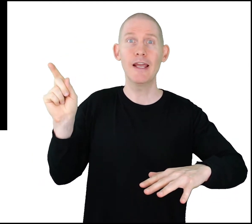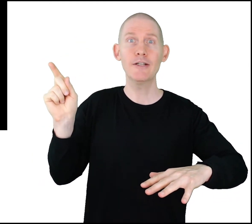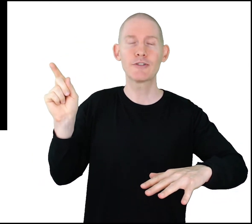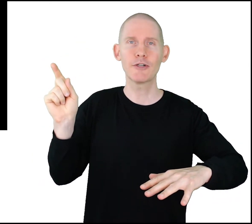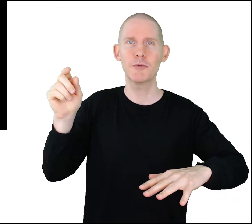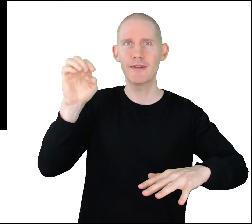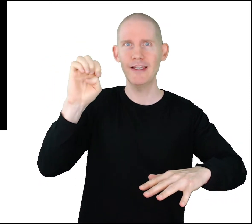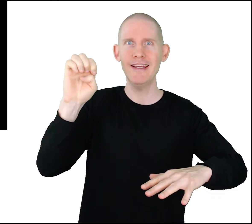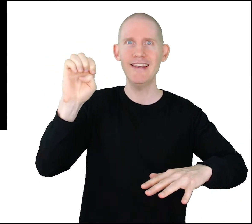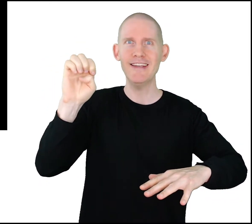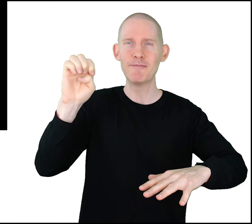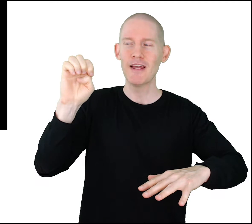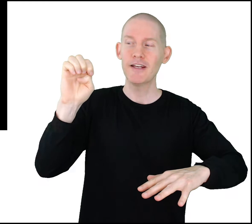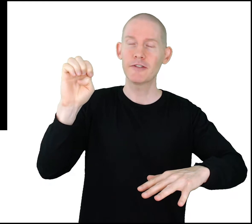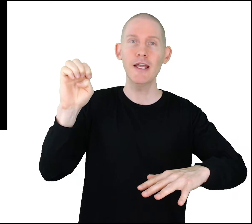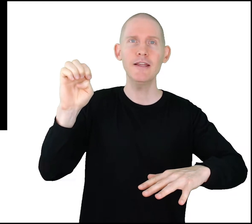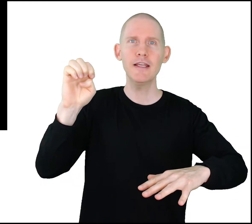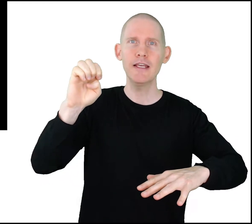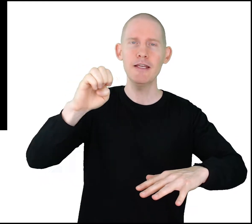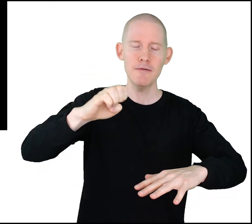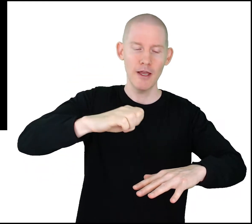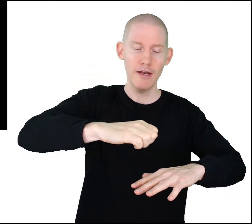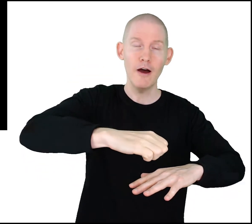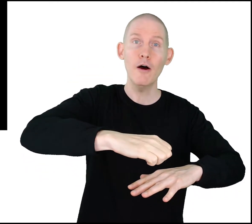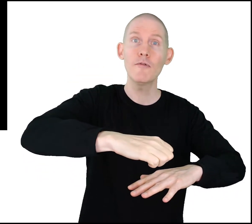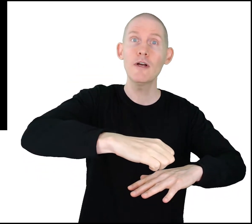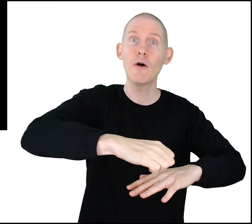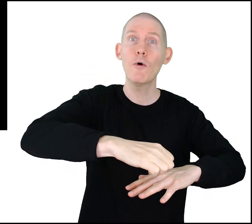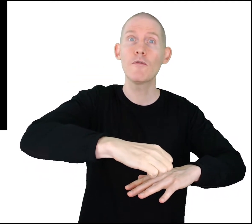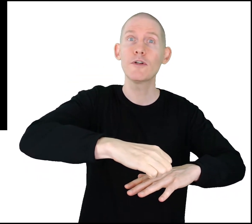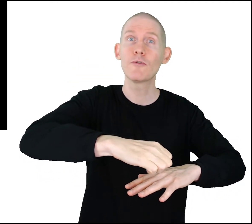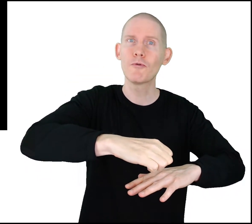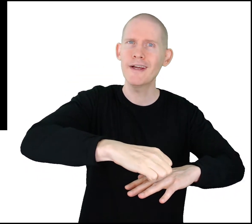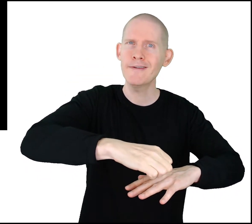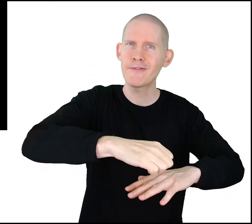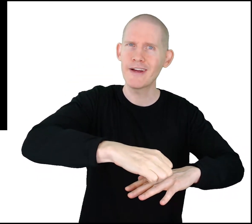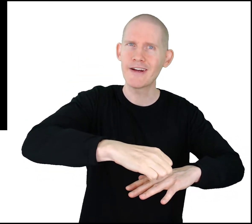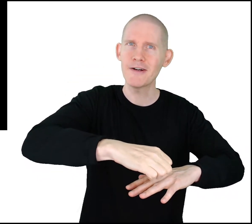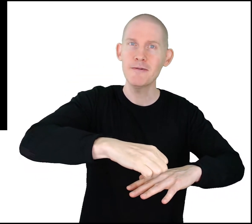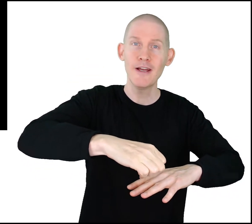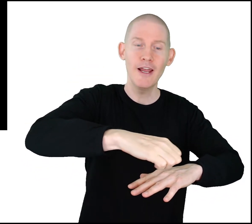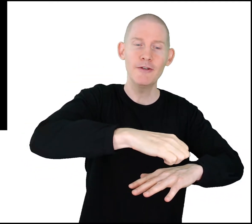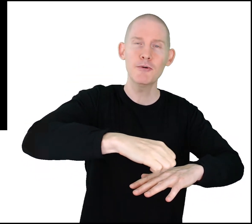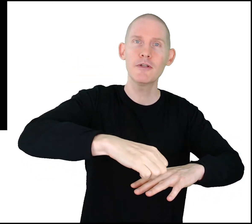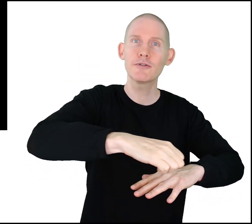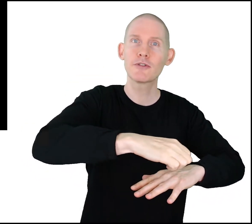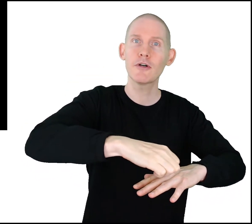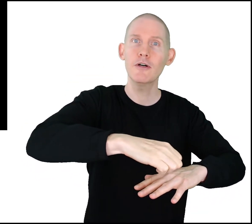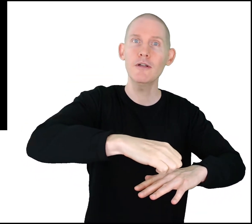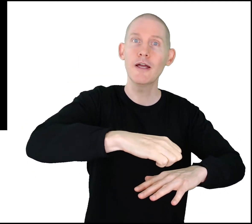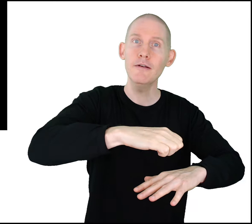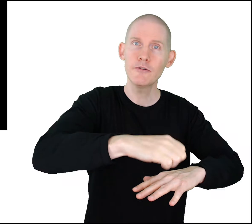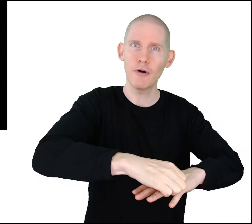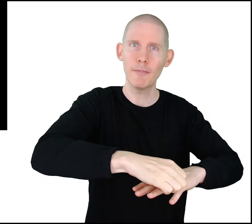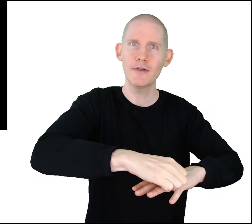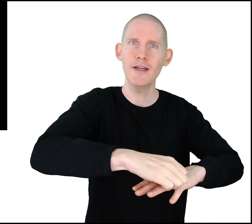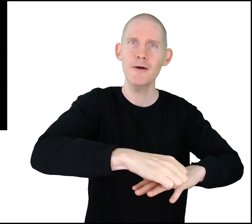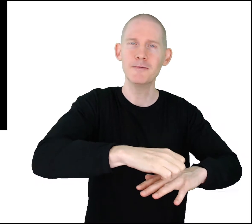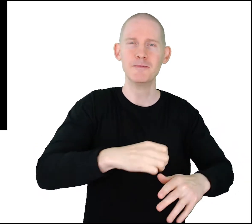Engaged starts with E. Now take the E and hover it over your ring finger and do a little circle and drop it down.